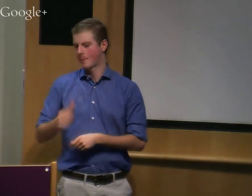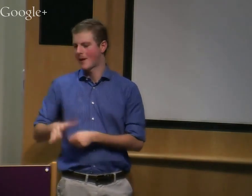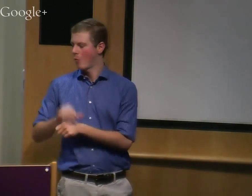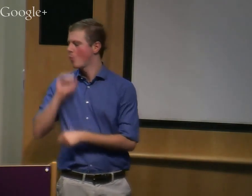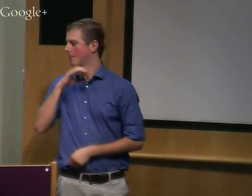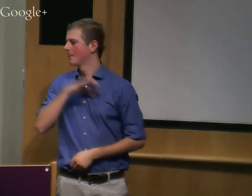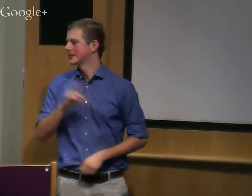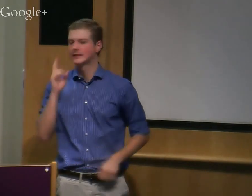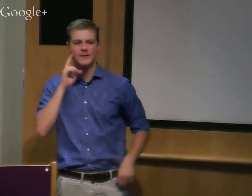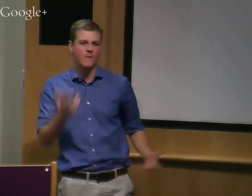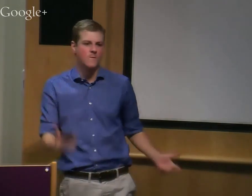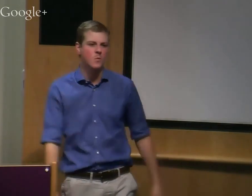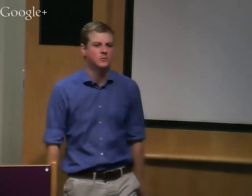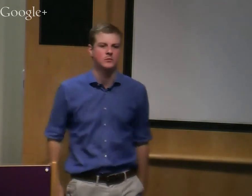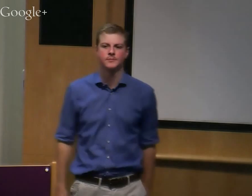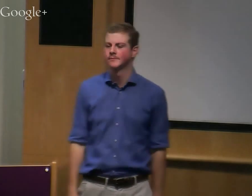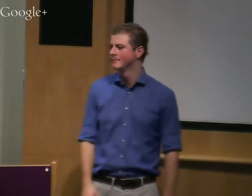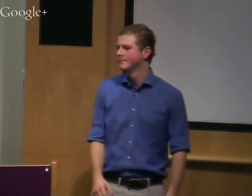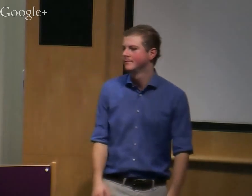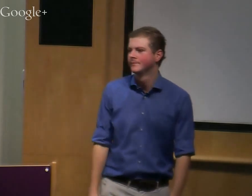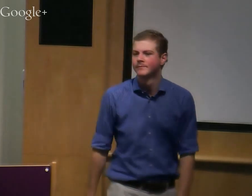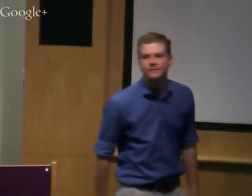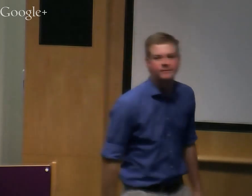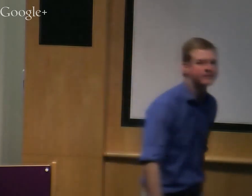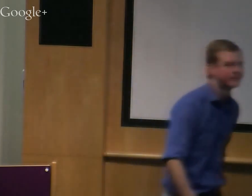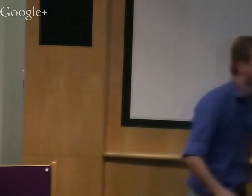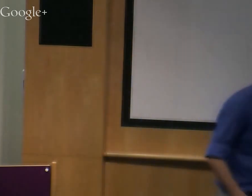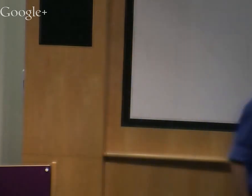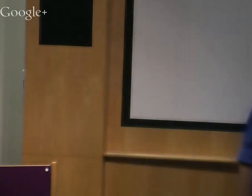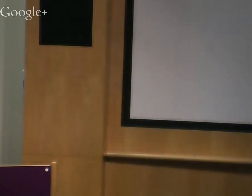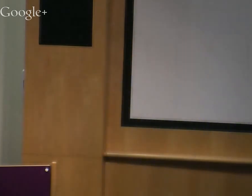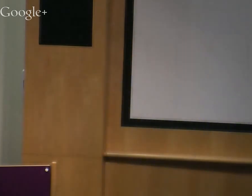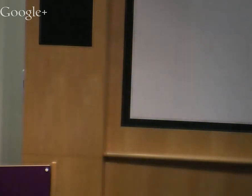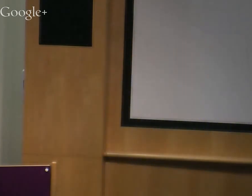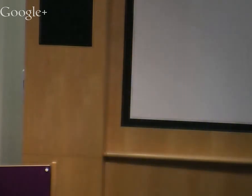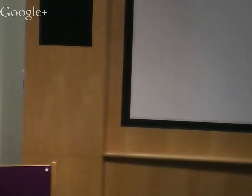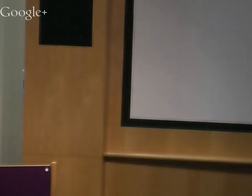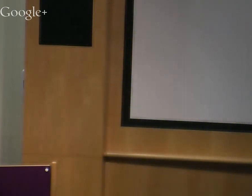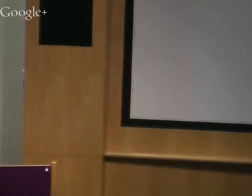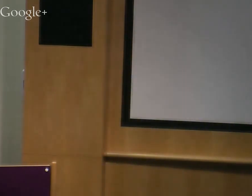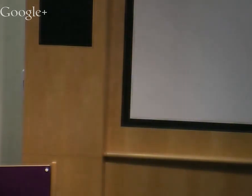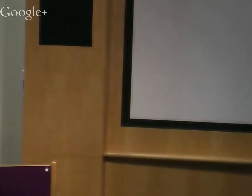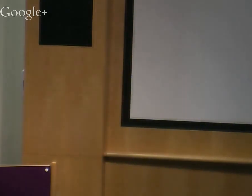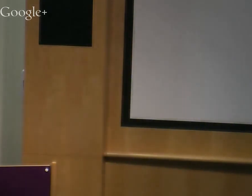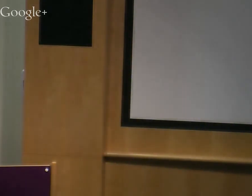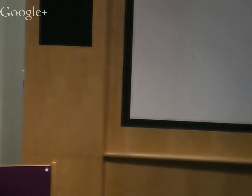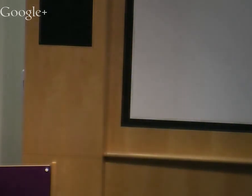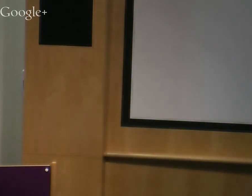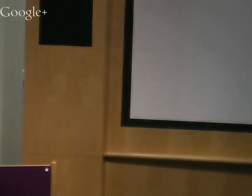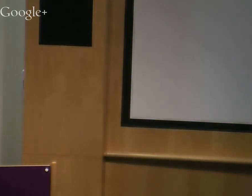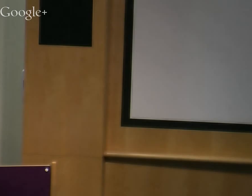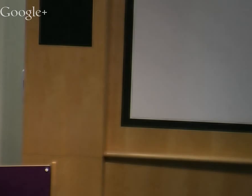future linked with voice recognition services and sign recognition services, but no one is what it could be.